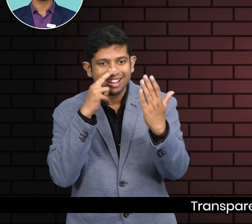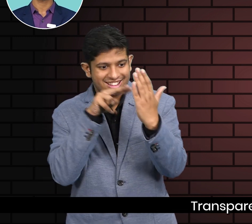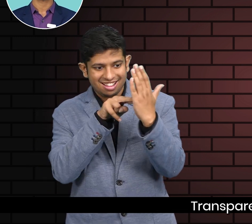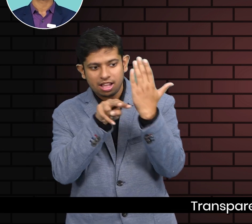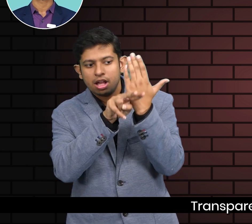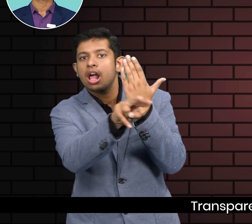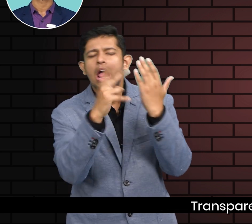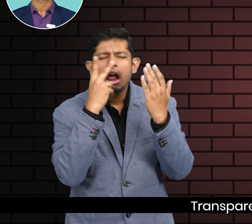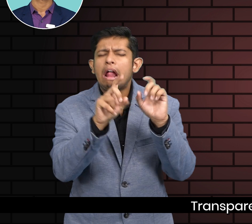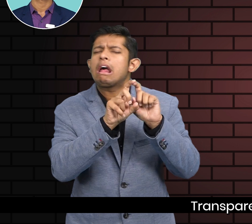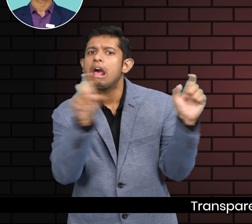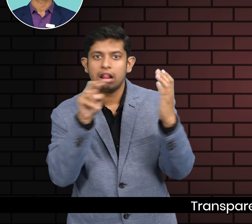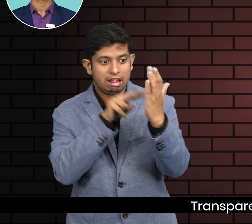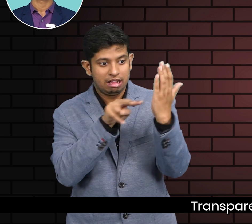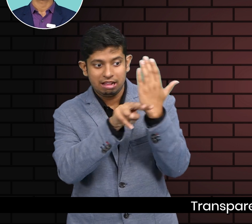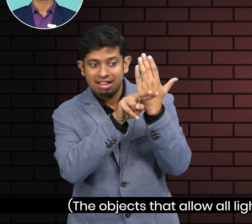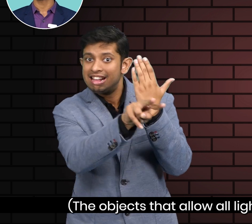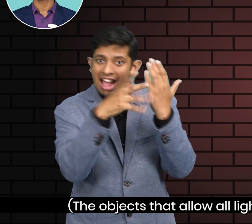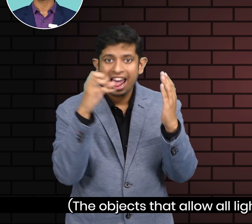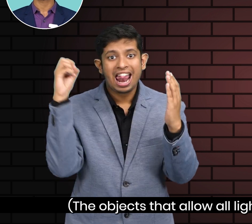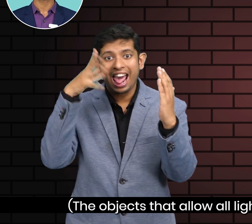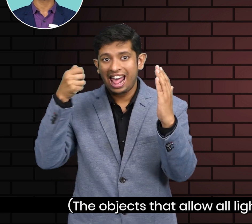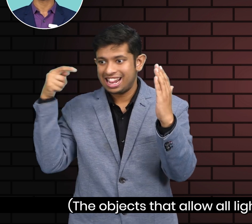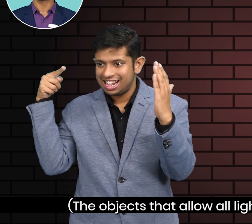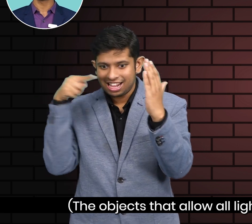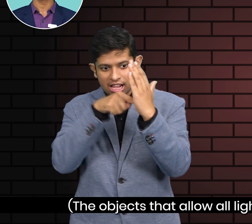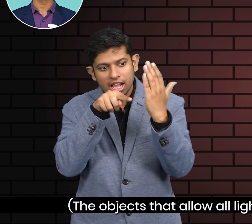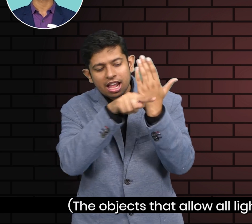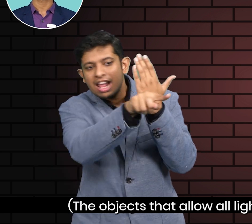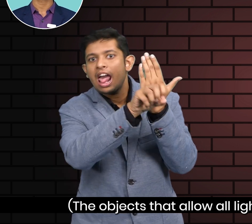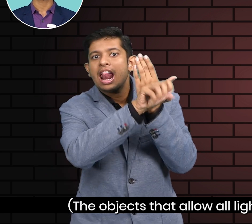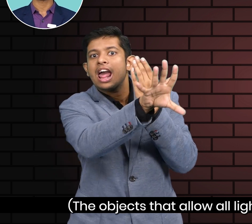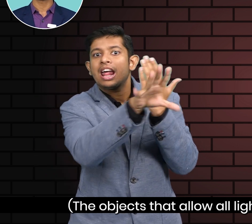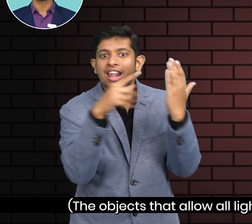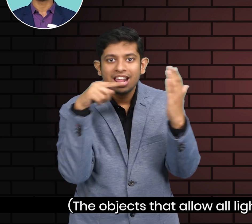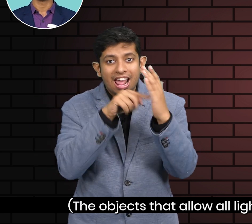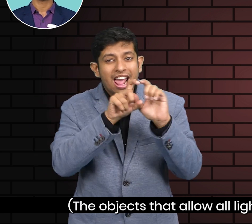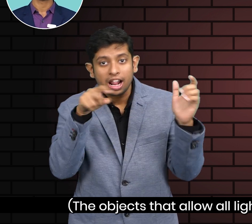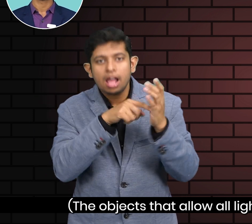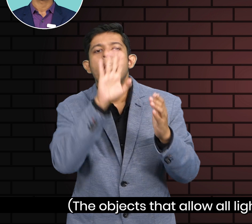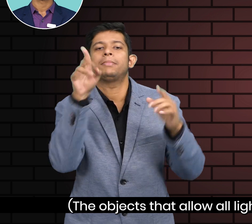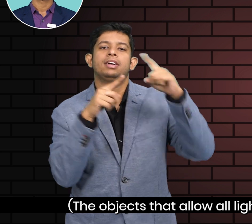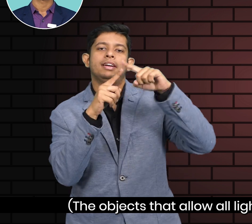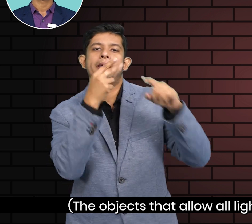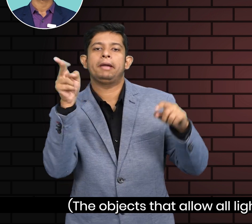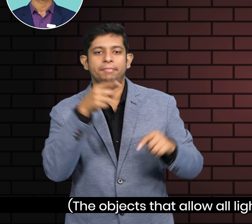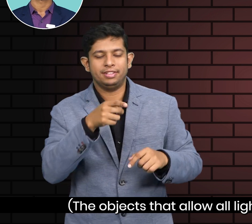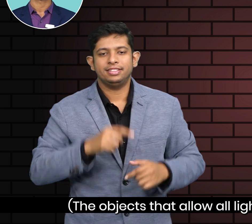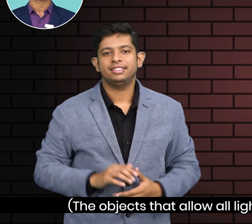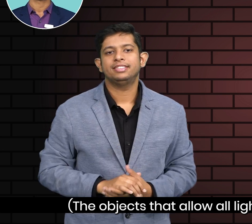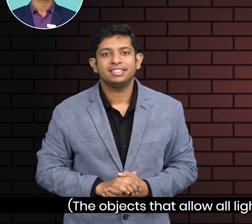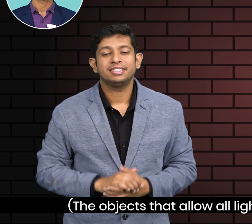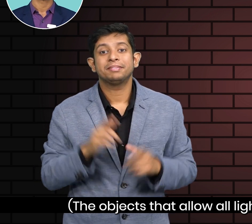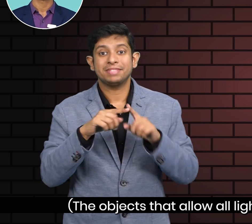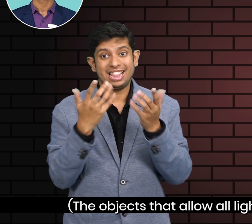Transparent objects. The objects that allow all light rays to travel through them.